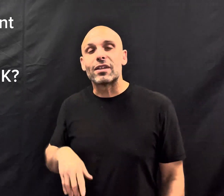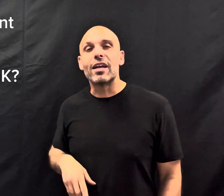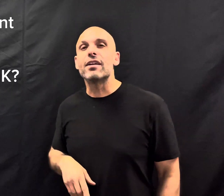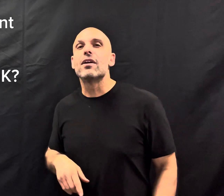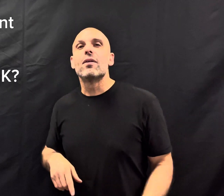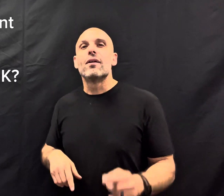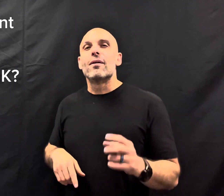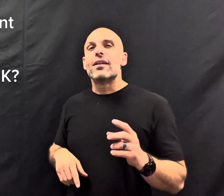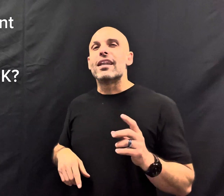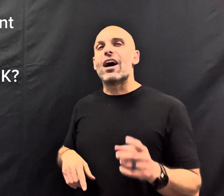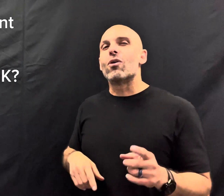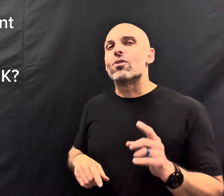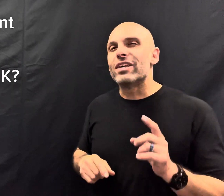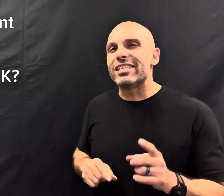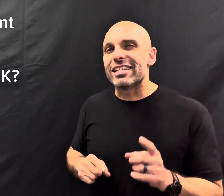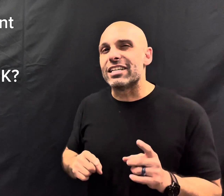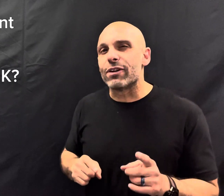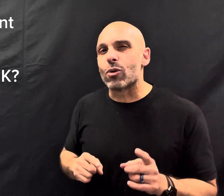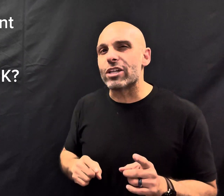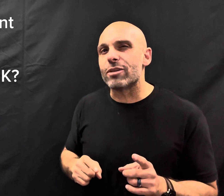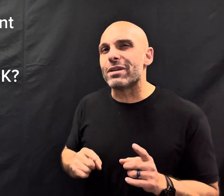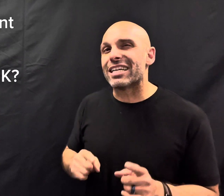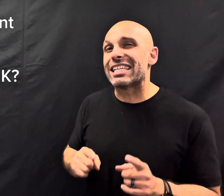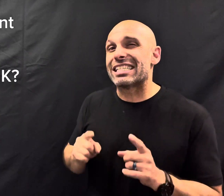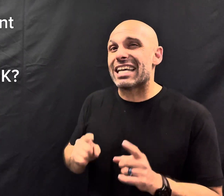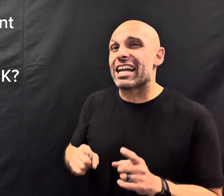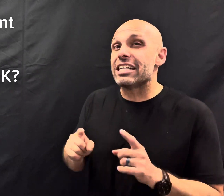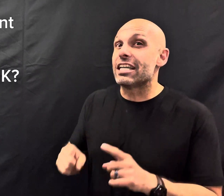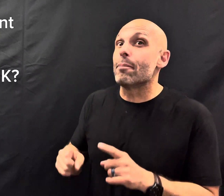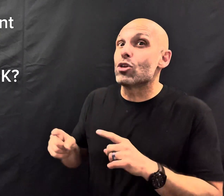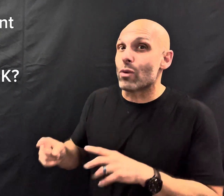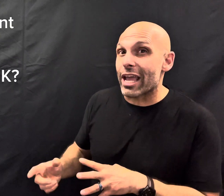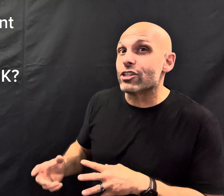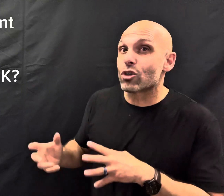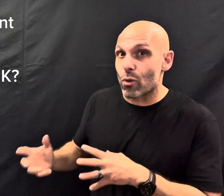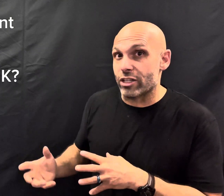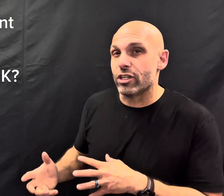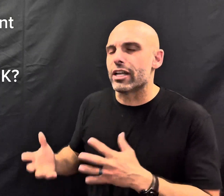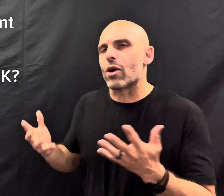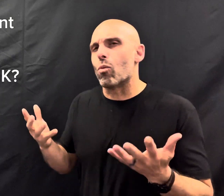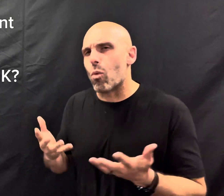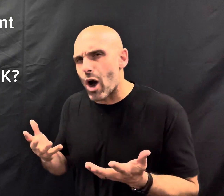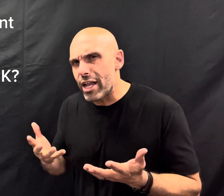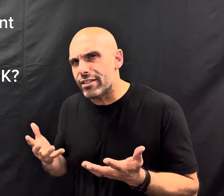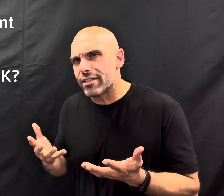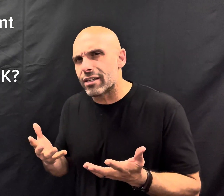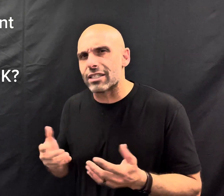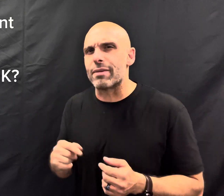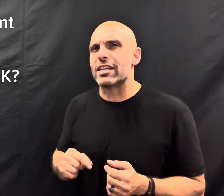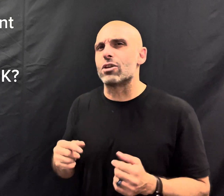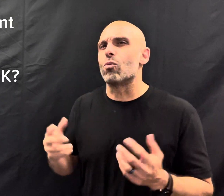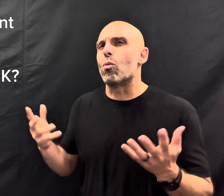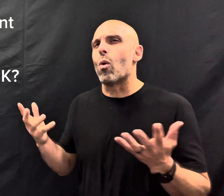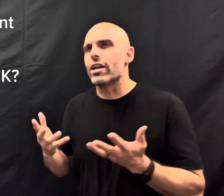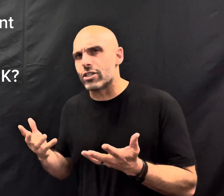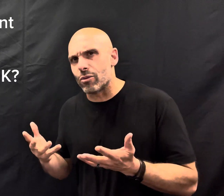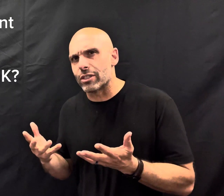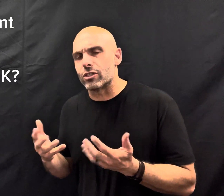Okay. Now, this is a different question because it's not a WH question like what? Because I'm not asking what do you want to drink?